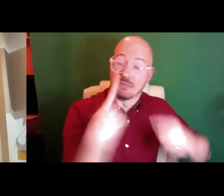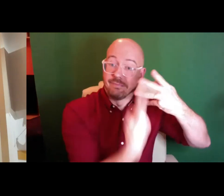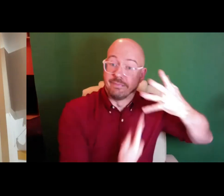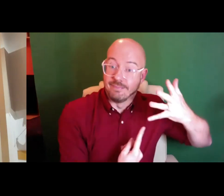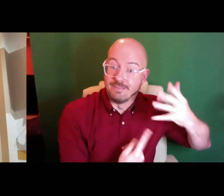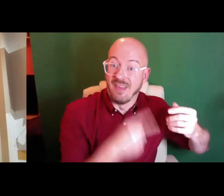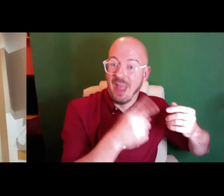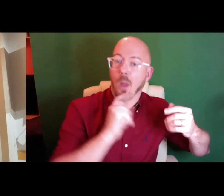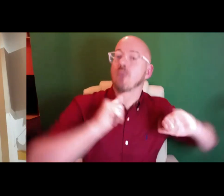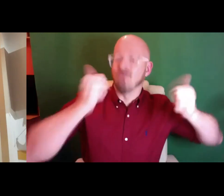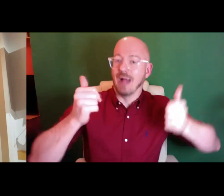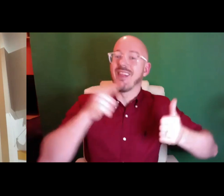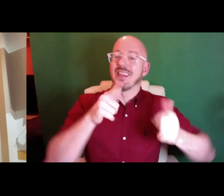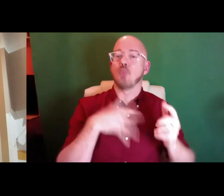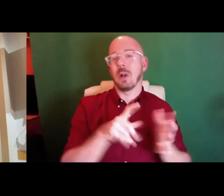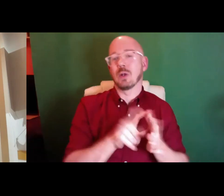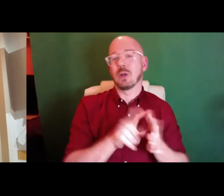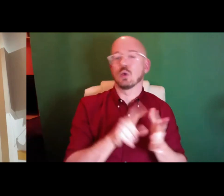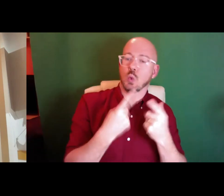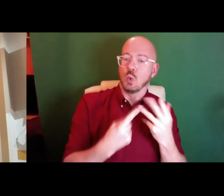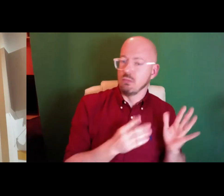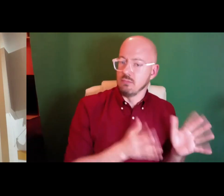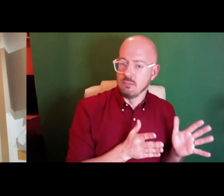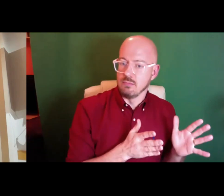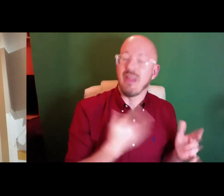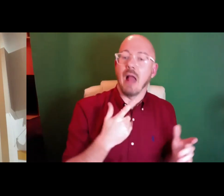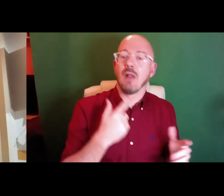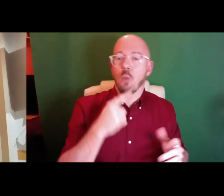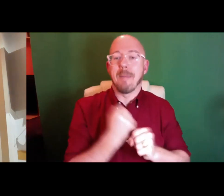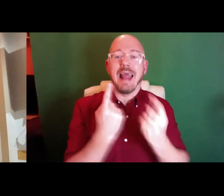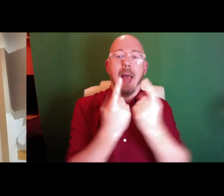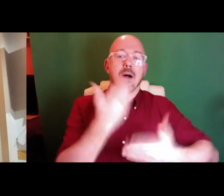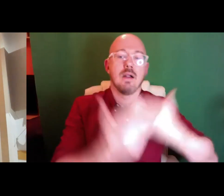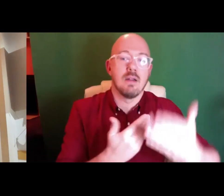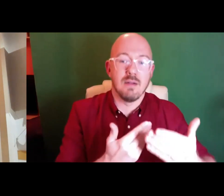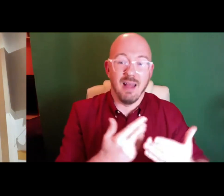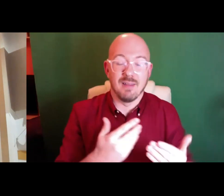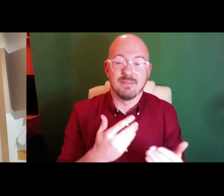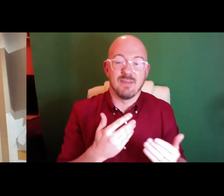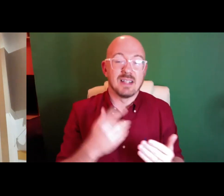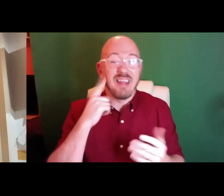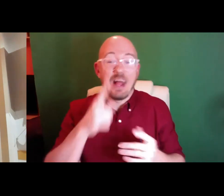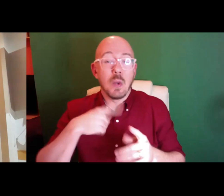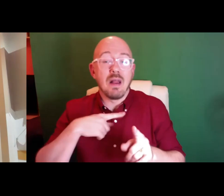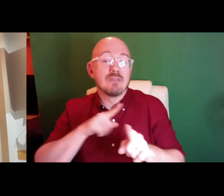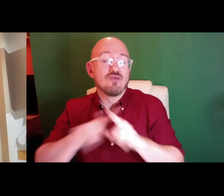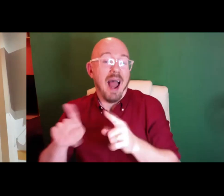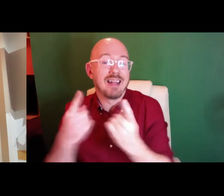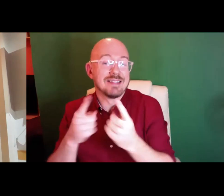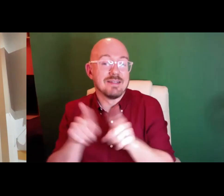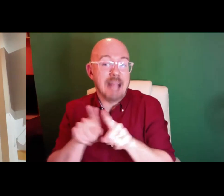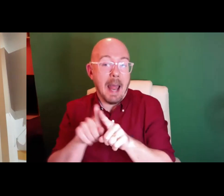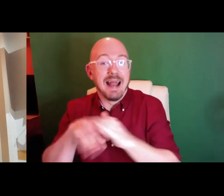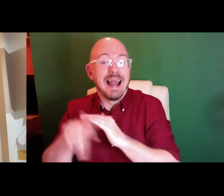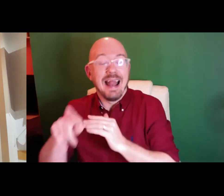our findings, and so she's listening to us and taking on board our recommendations. So we think that by working